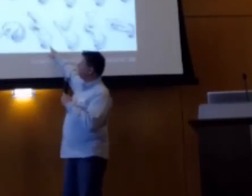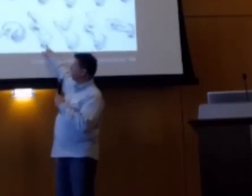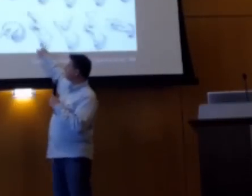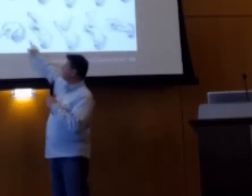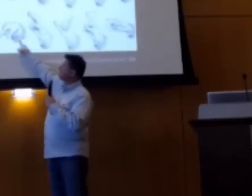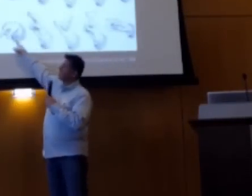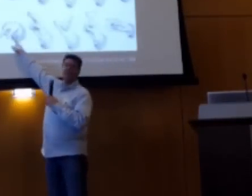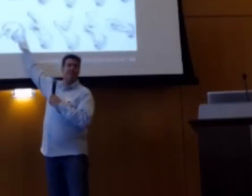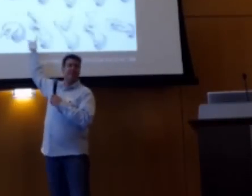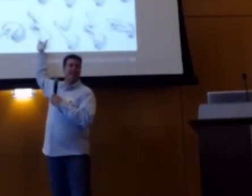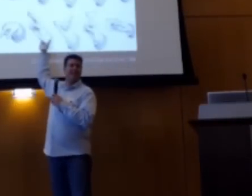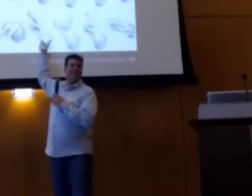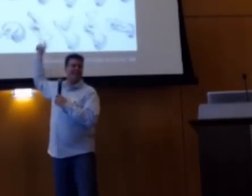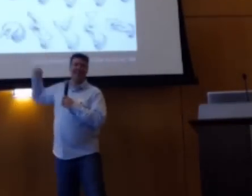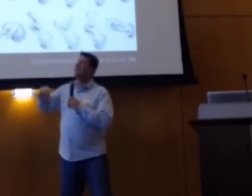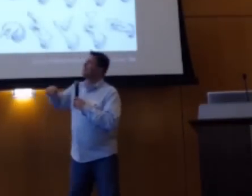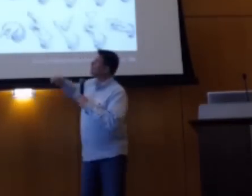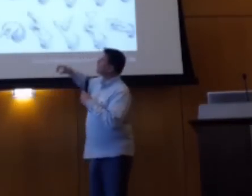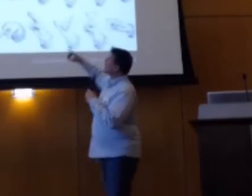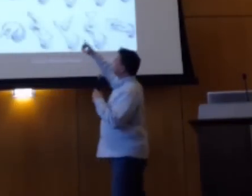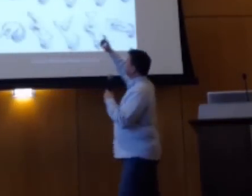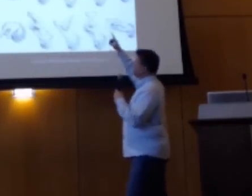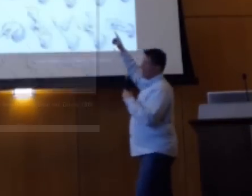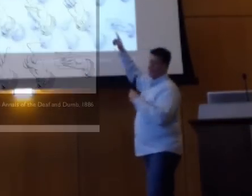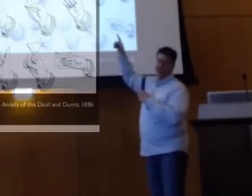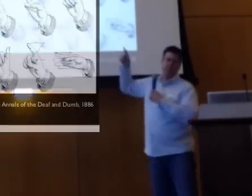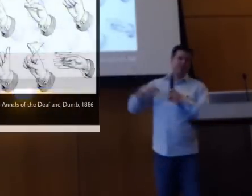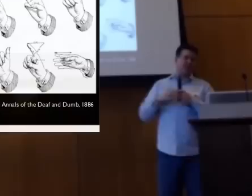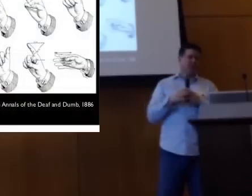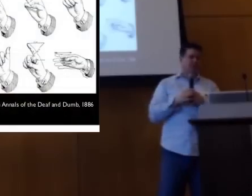cufflinks. Isn't that nice? So, we're talking 1886 for this image.